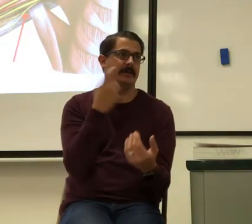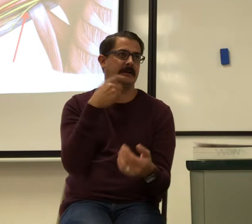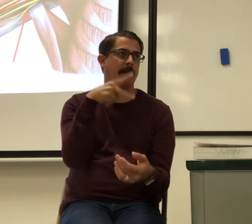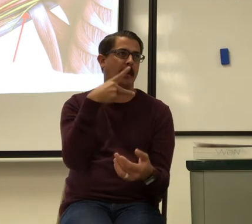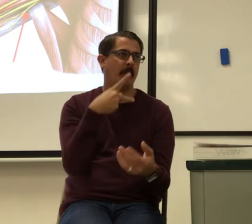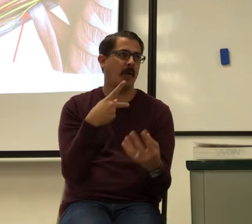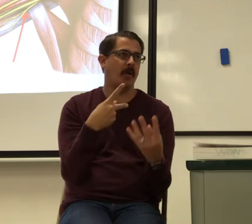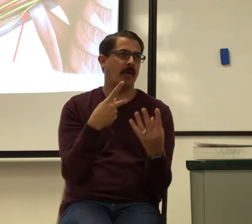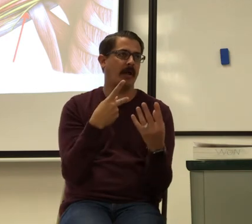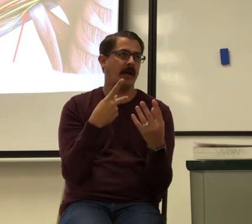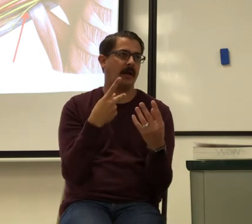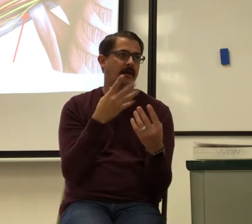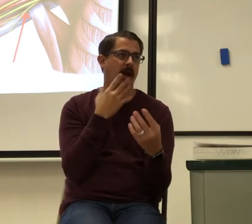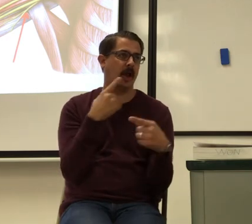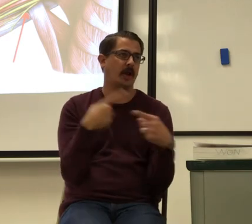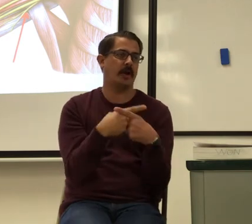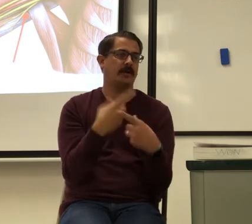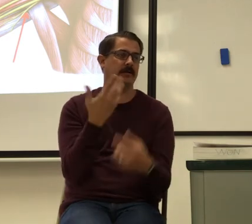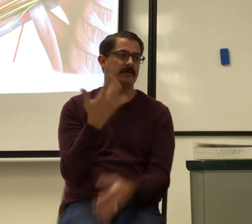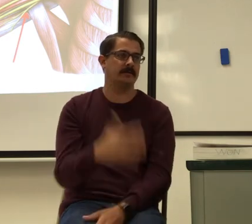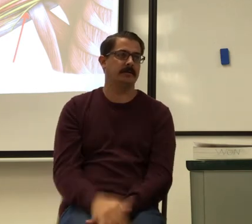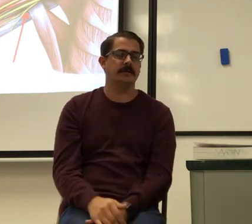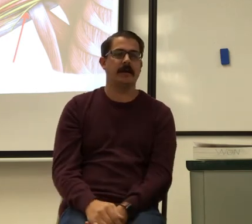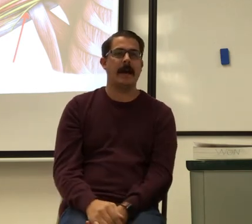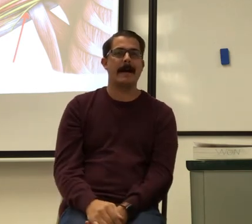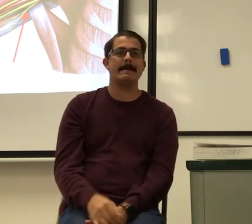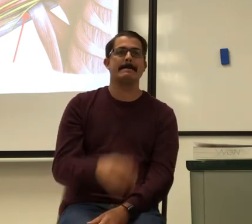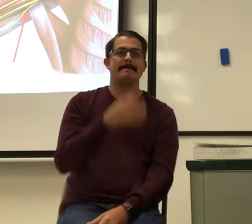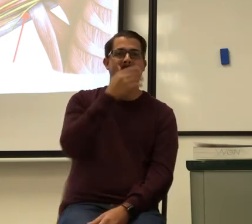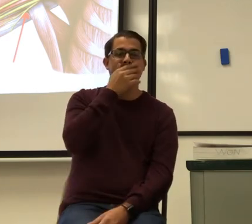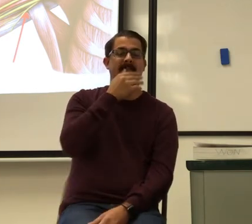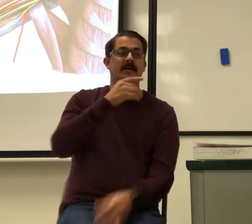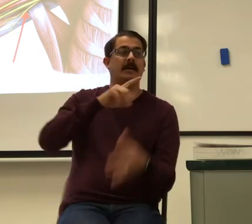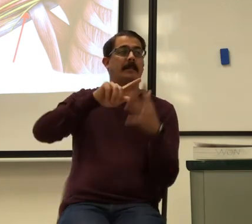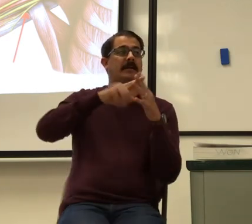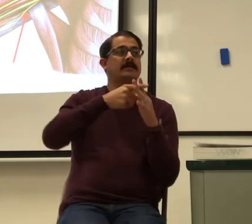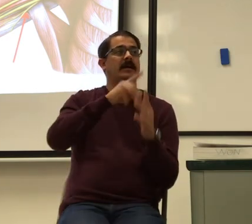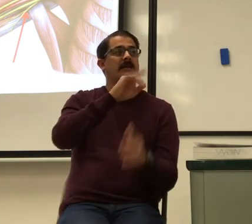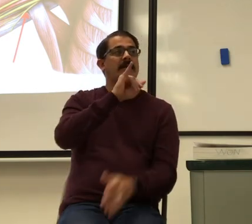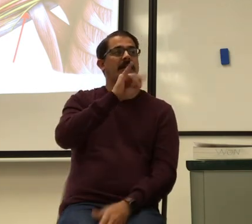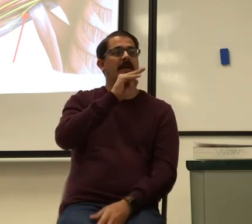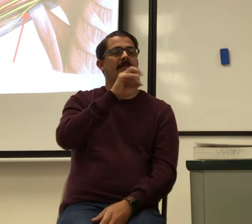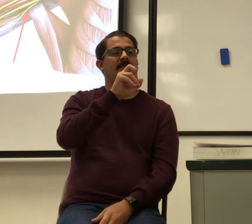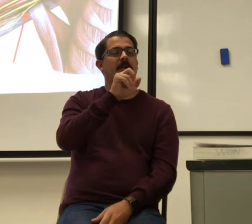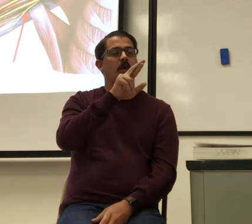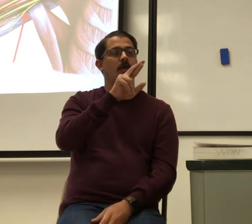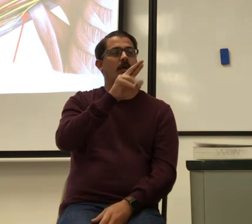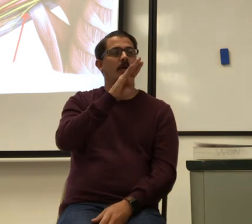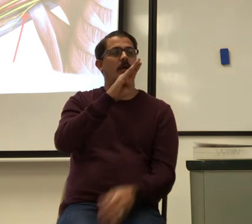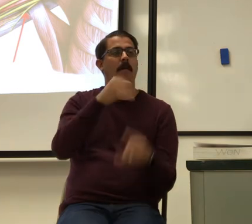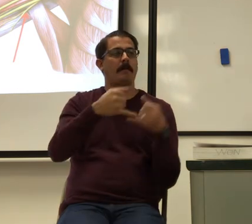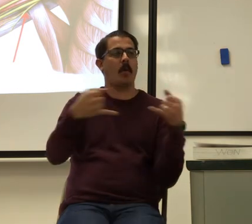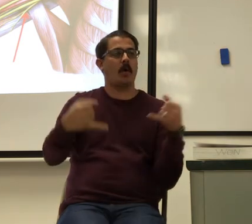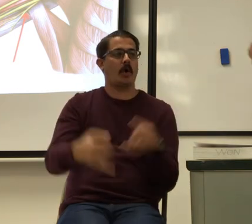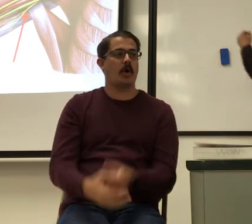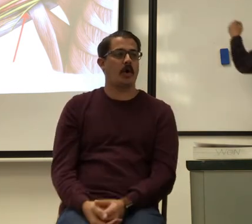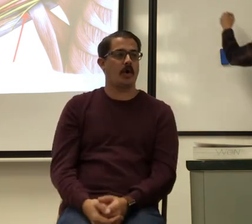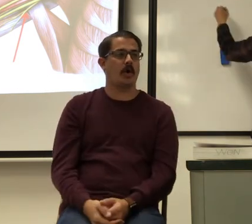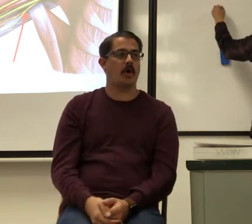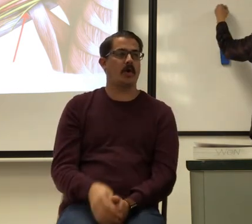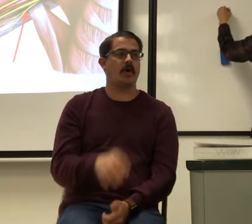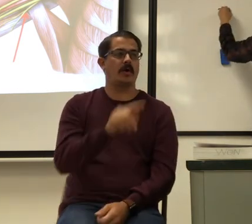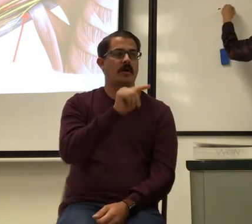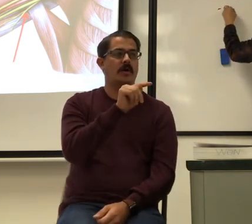it begins right where the axillary left off. It begins at the inferior border of teres